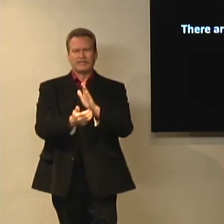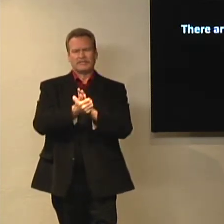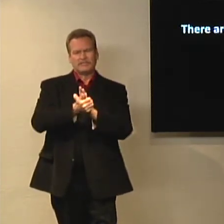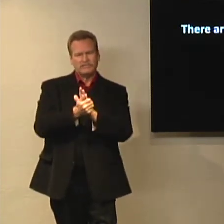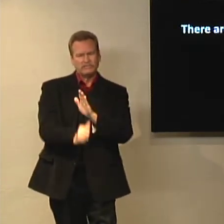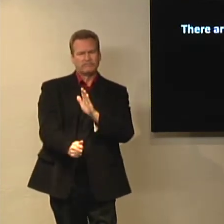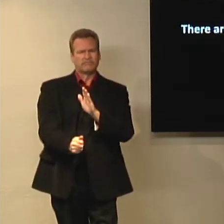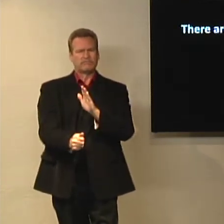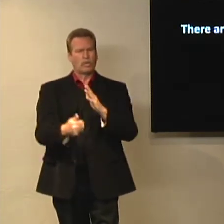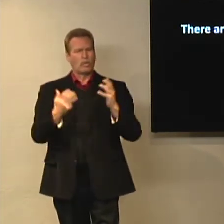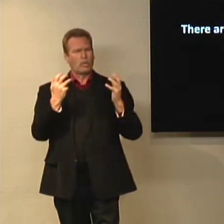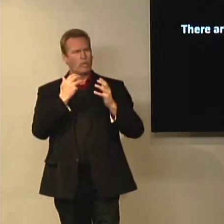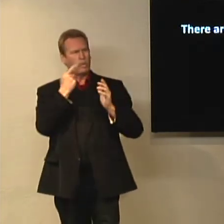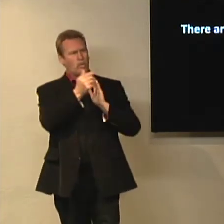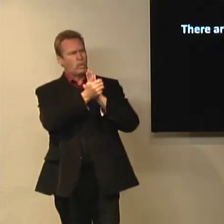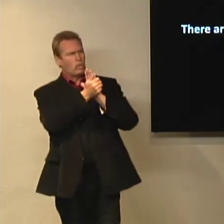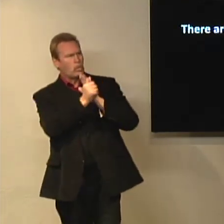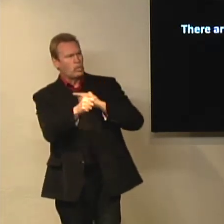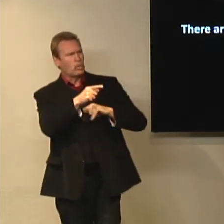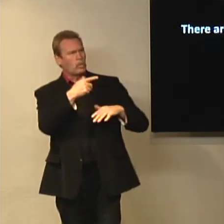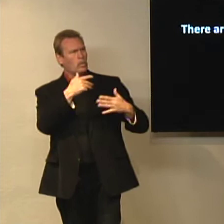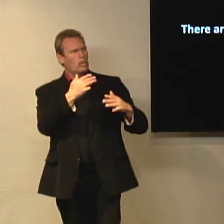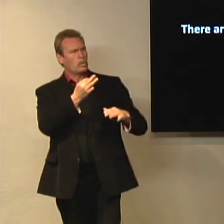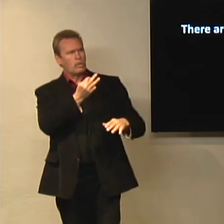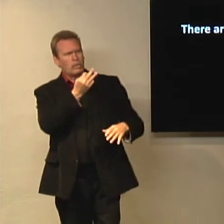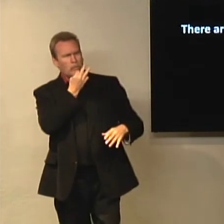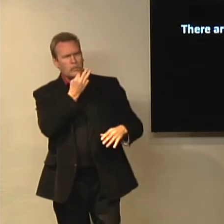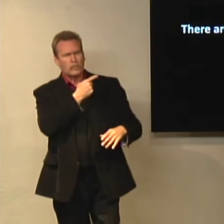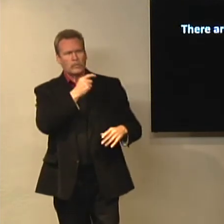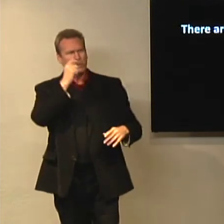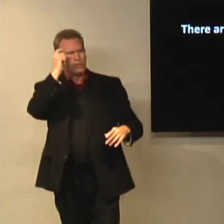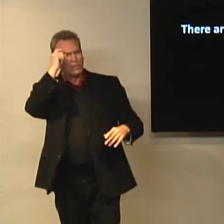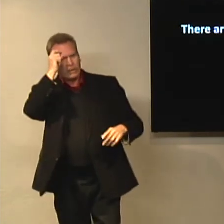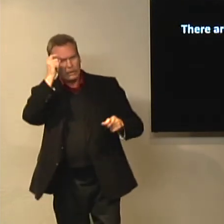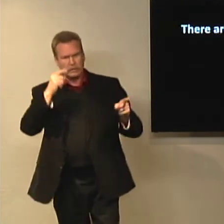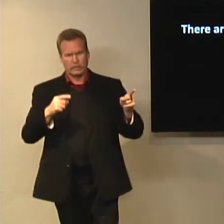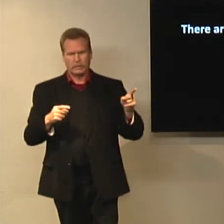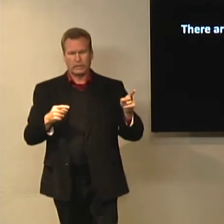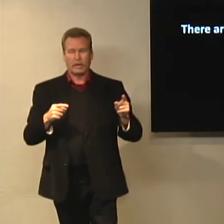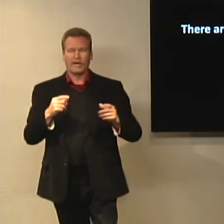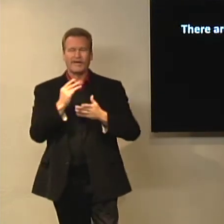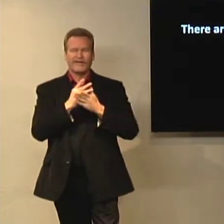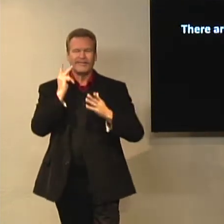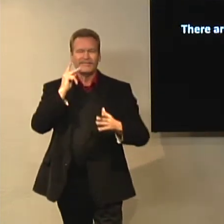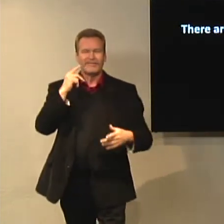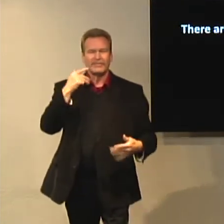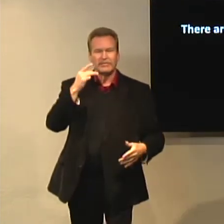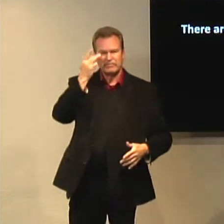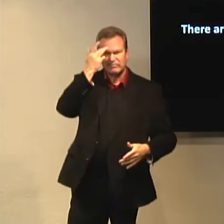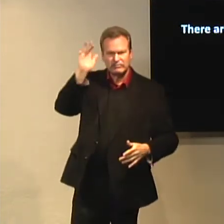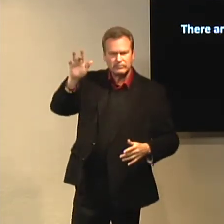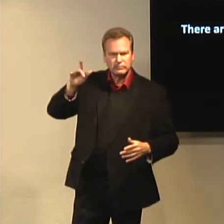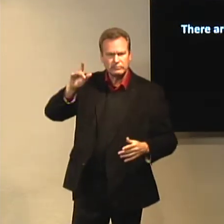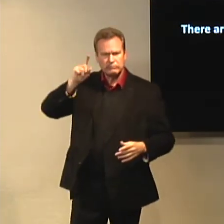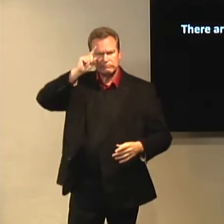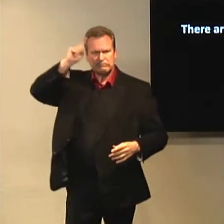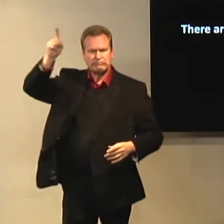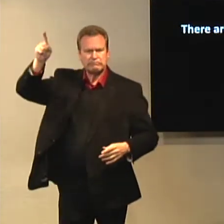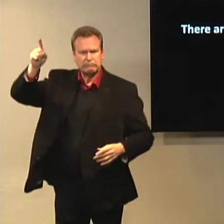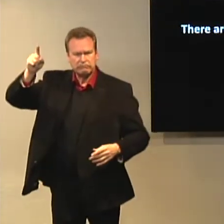like knowing how to do something. Oh, wow, that person is very skilled. They have a lot of wisdom in knowing how to fix something or do something. Or it can